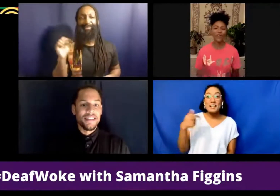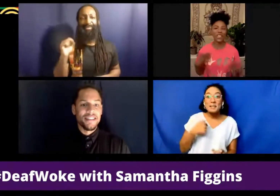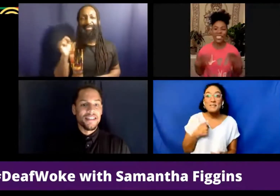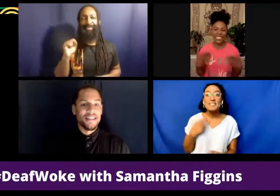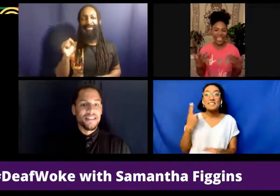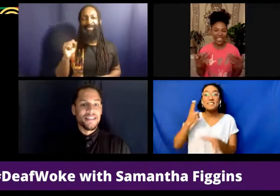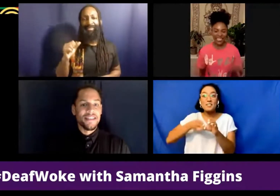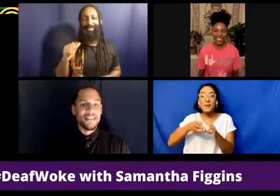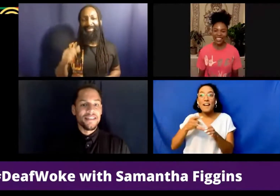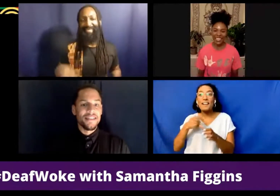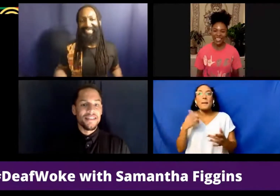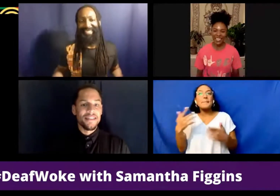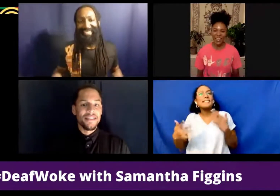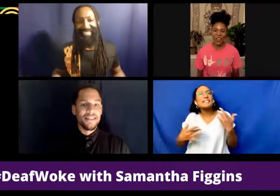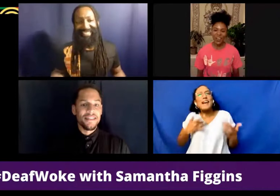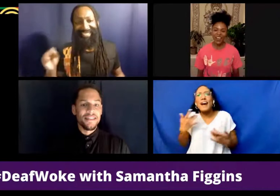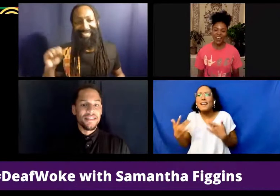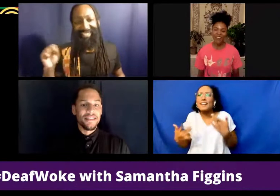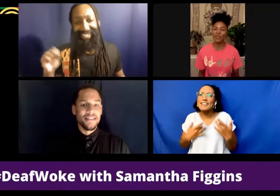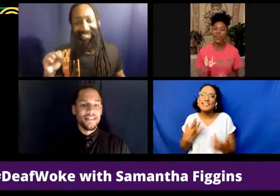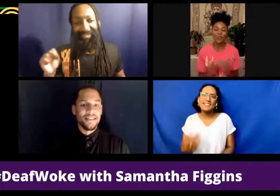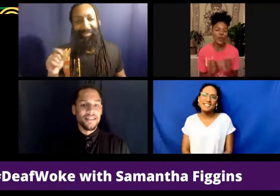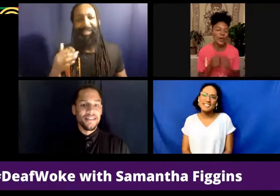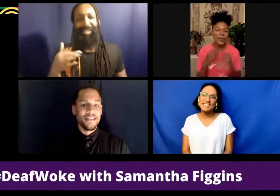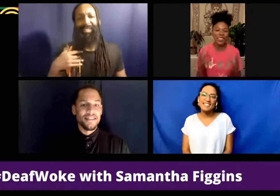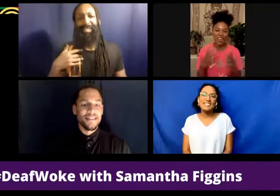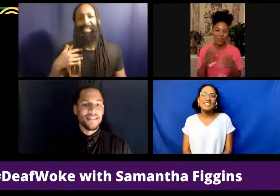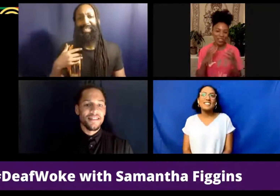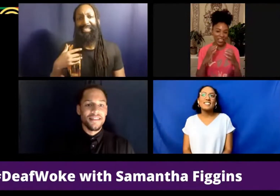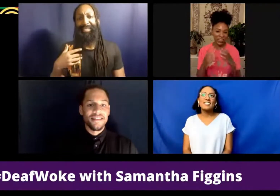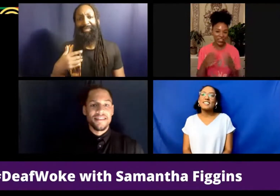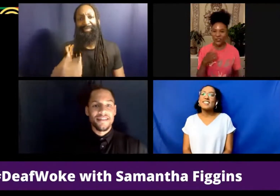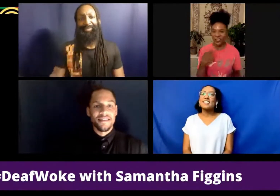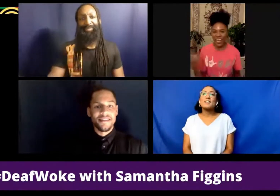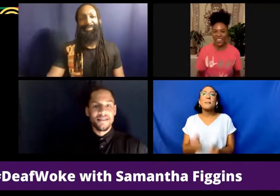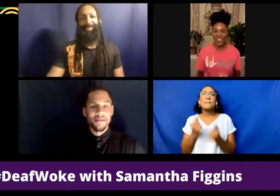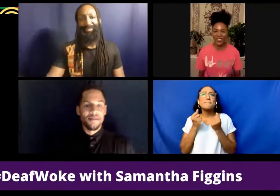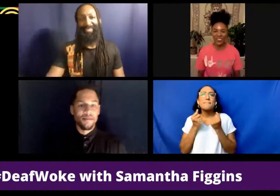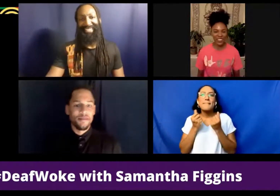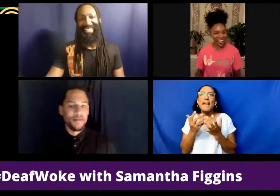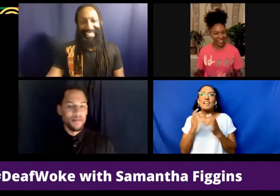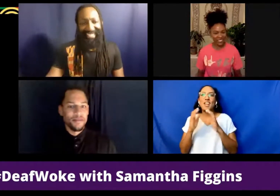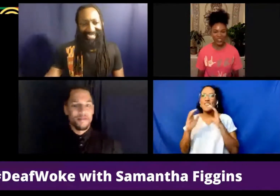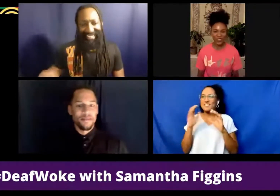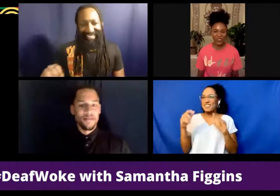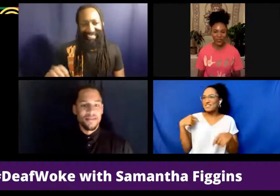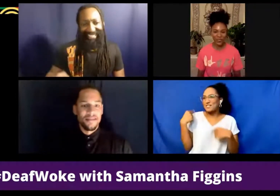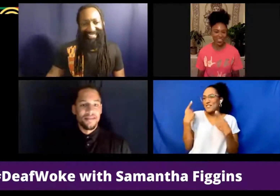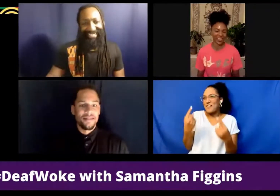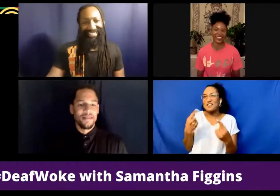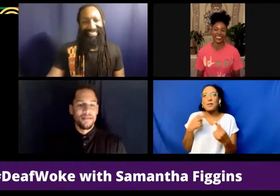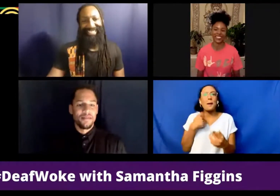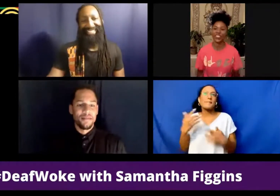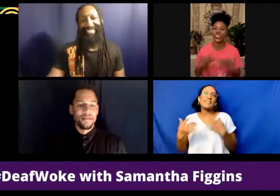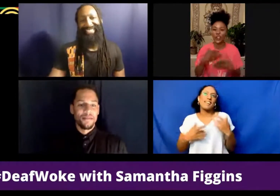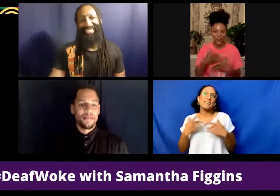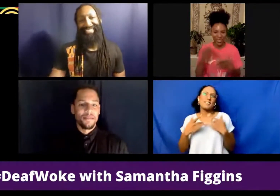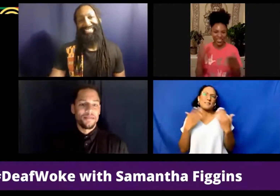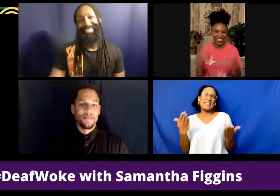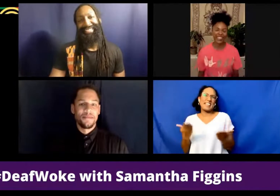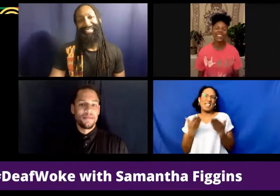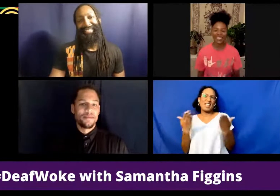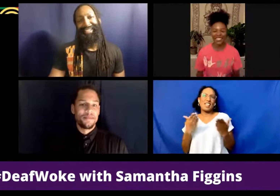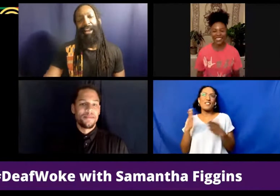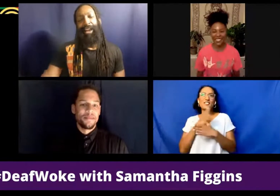here. I'm really excited. We have so many conversations, you and I. So yeah, it's fun to be here